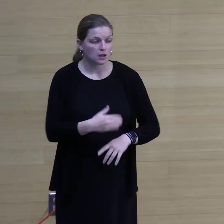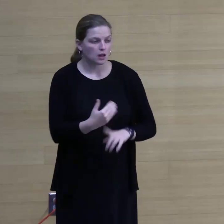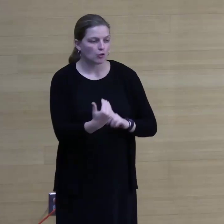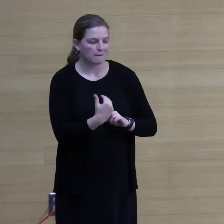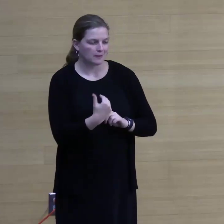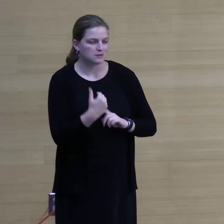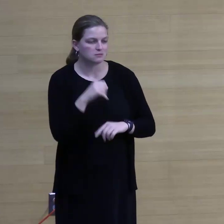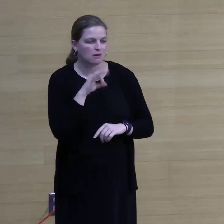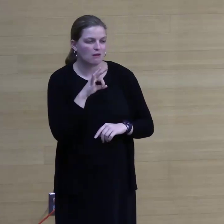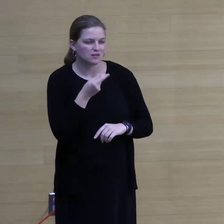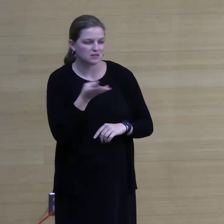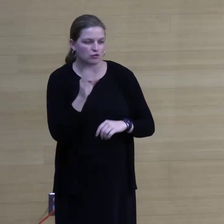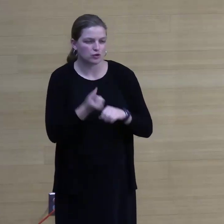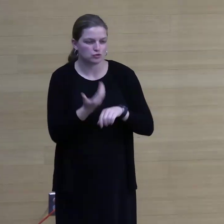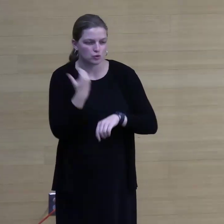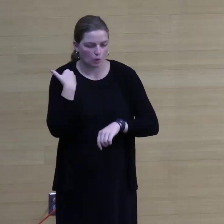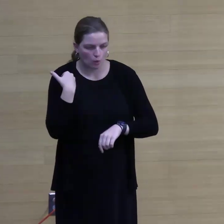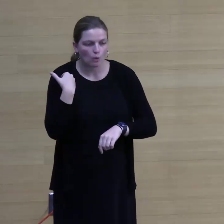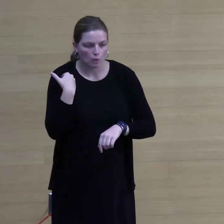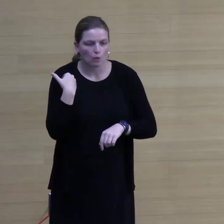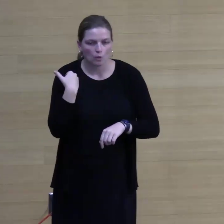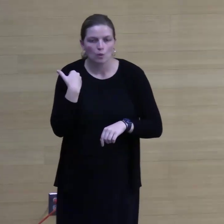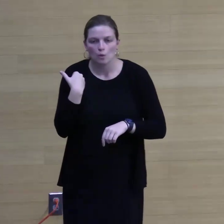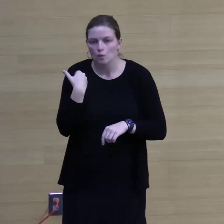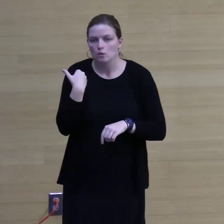of several years ago,